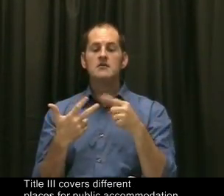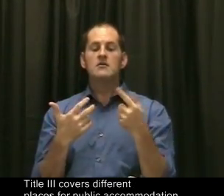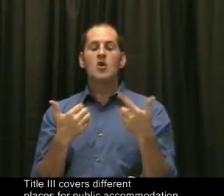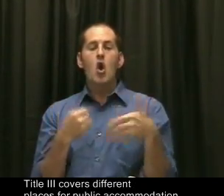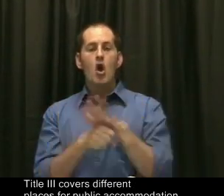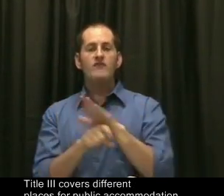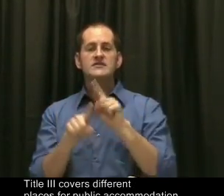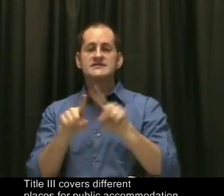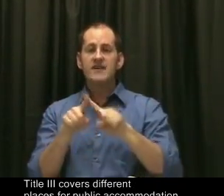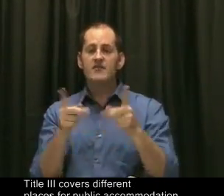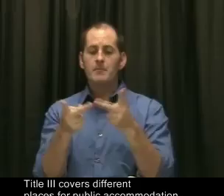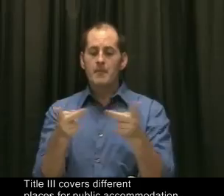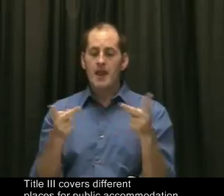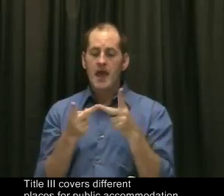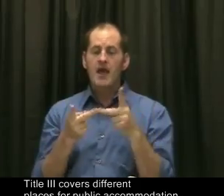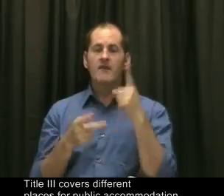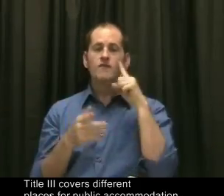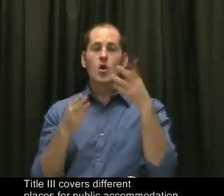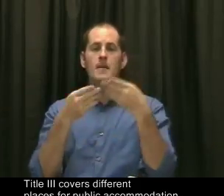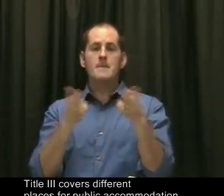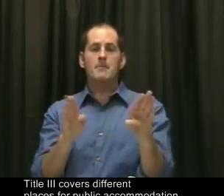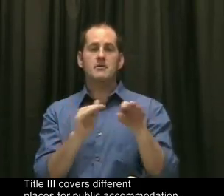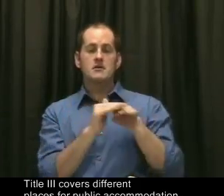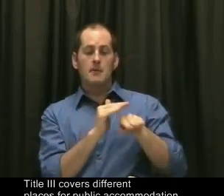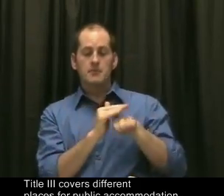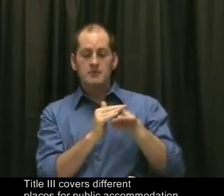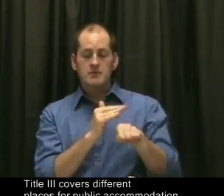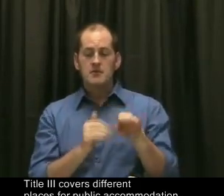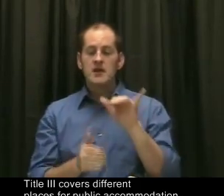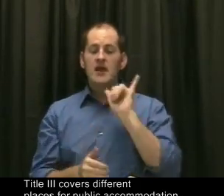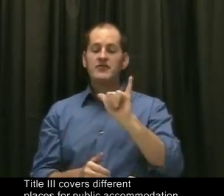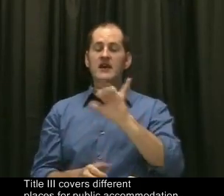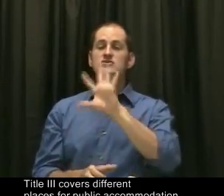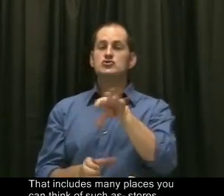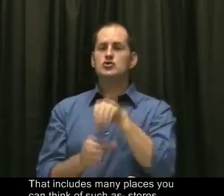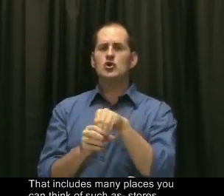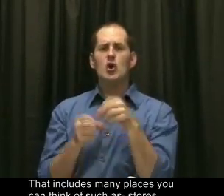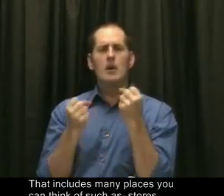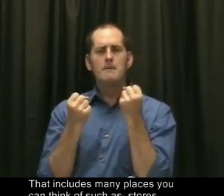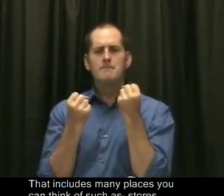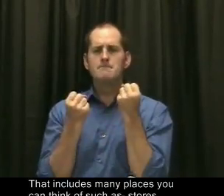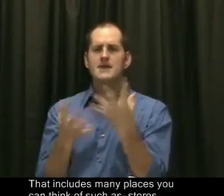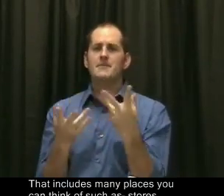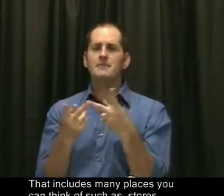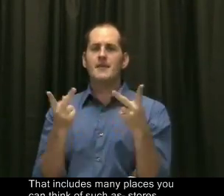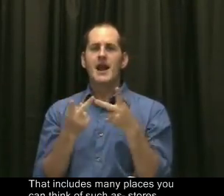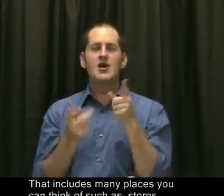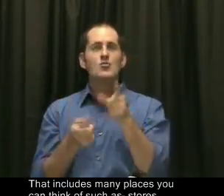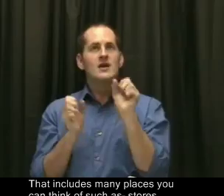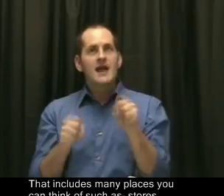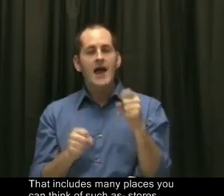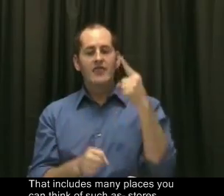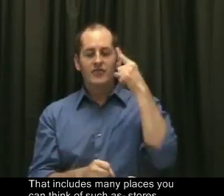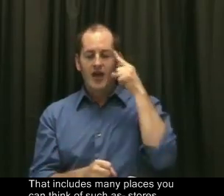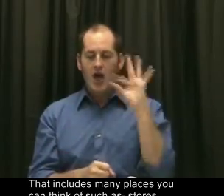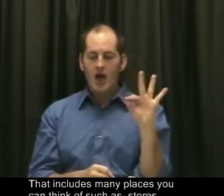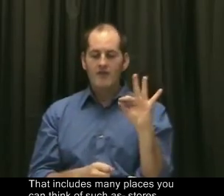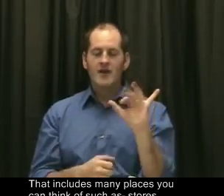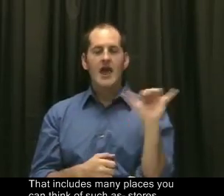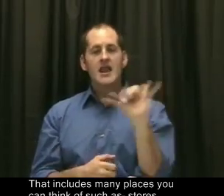Title III covers different places for public accommodation. That includes many places you can think